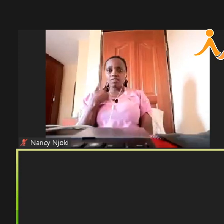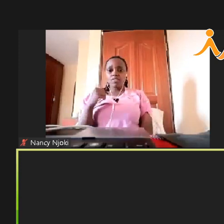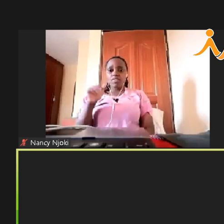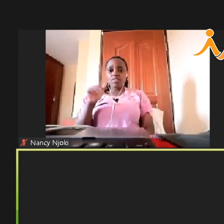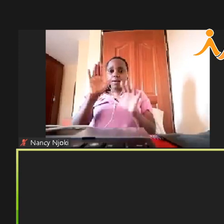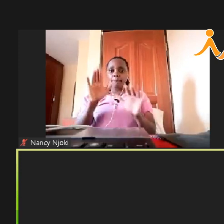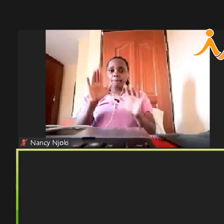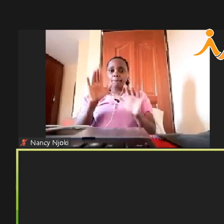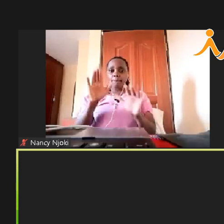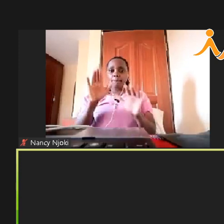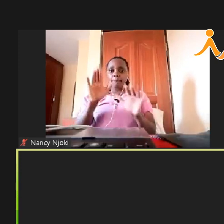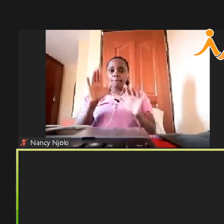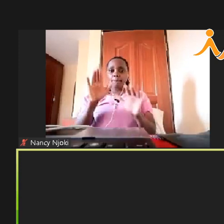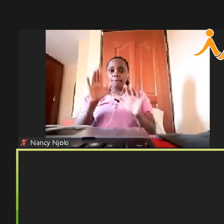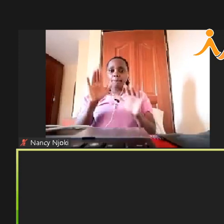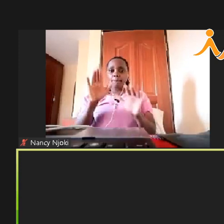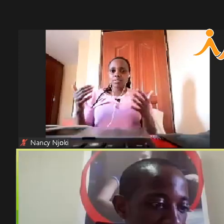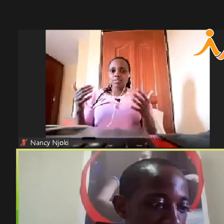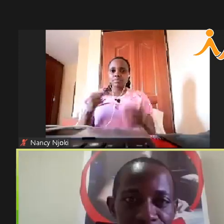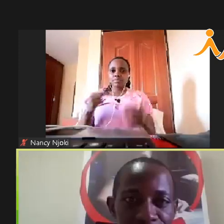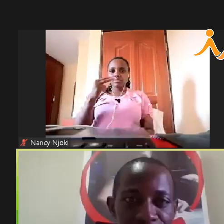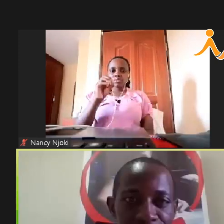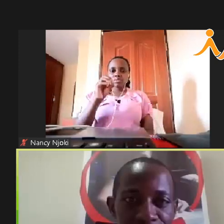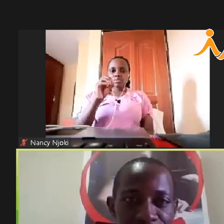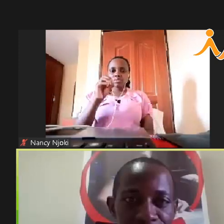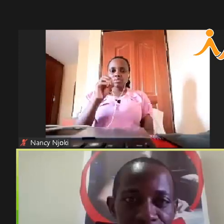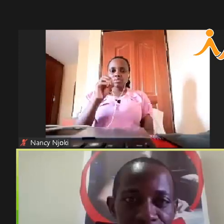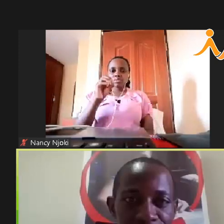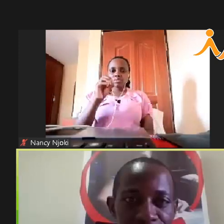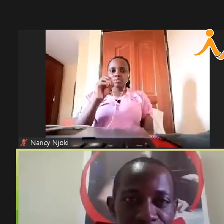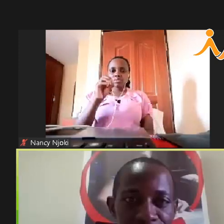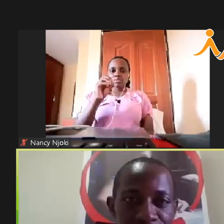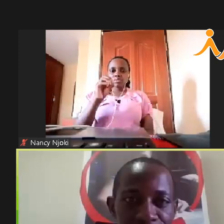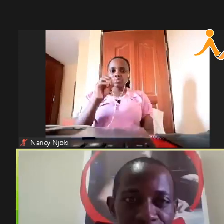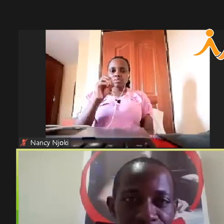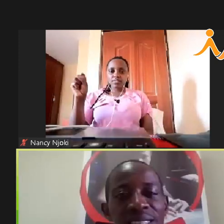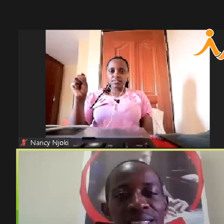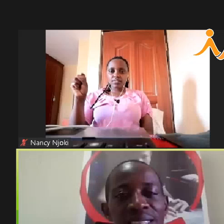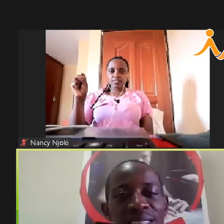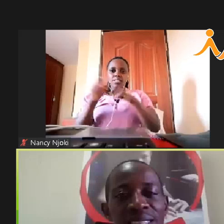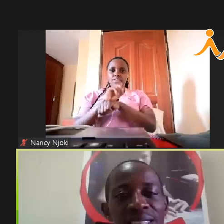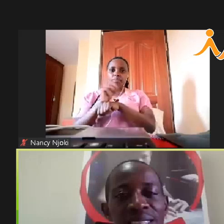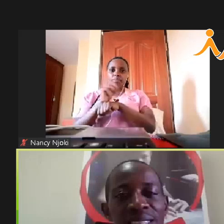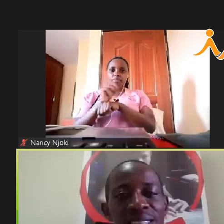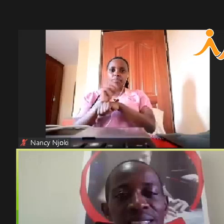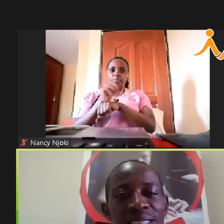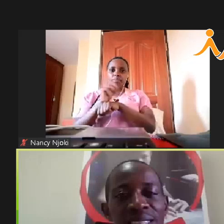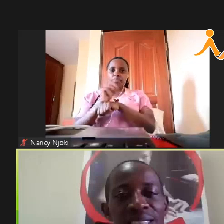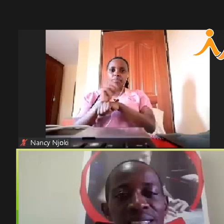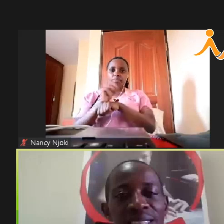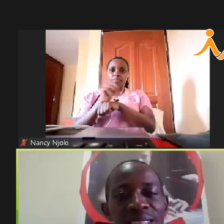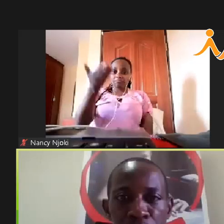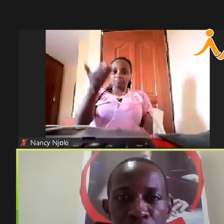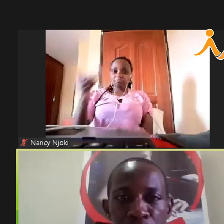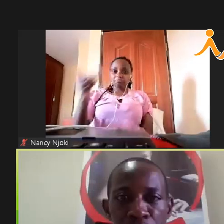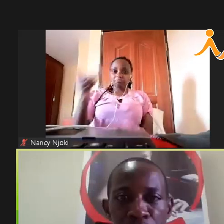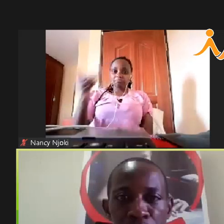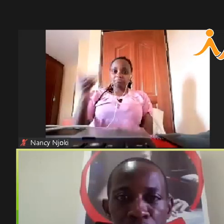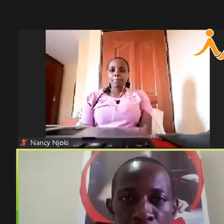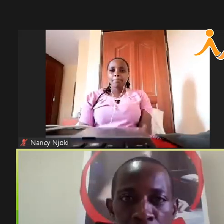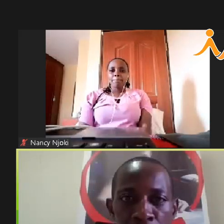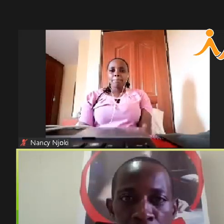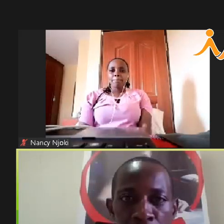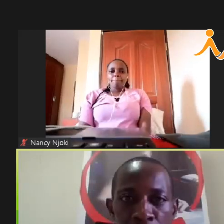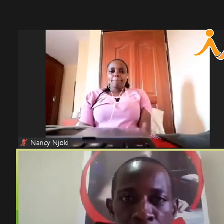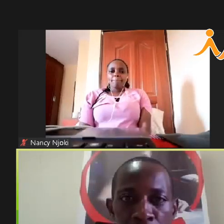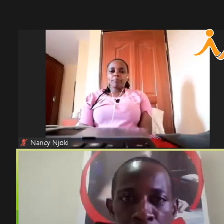the key asks they have from us. Hortense from REDEAC, 7 minutes kindly. The floor is yours. Thank you.